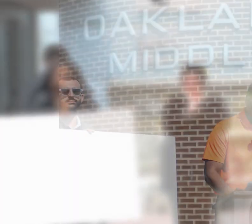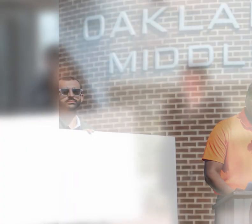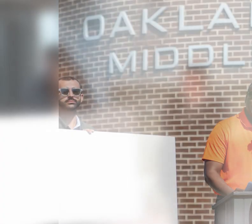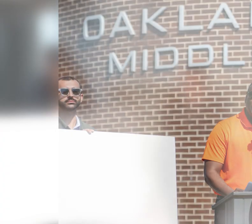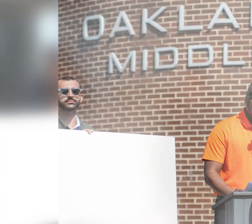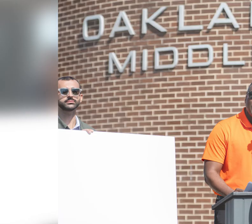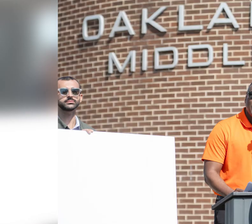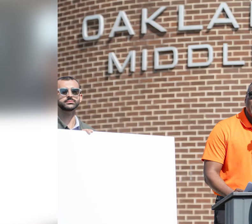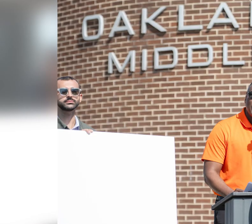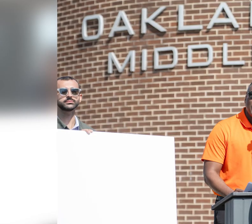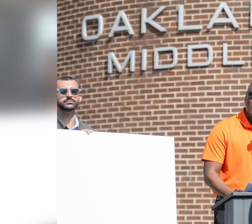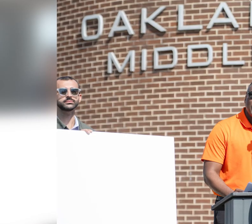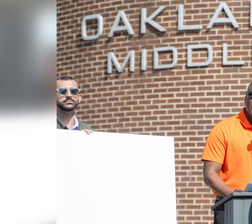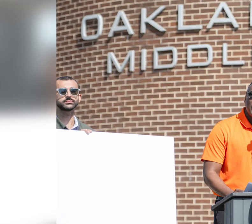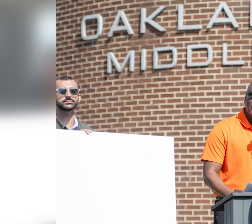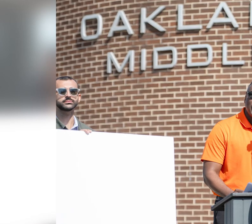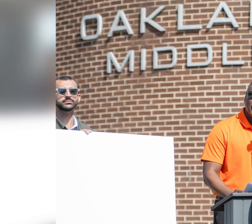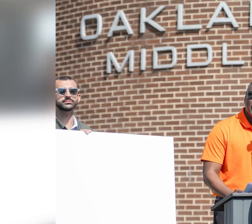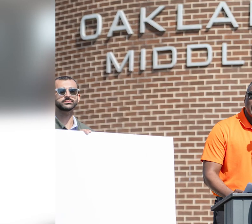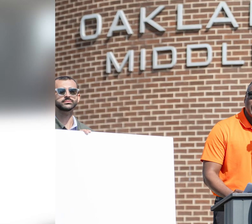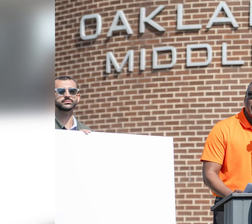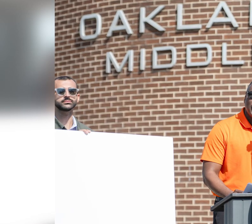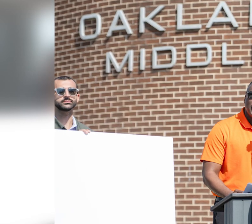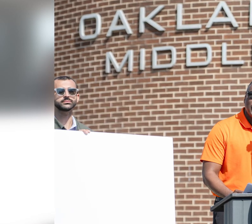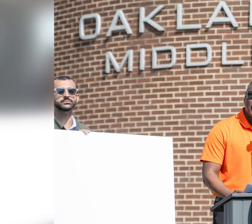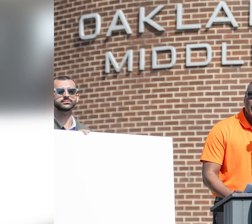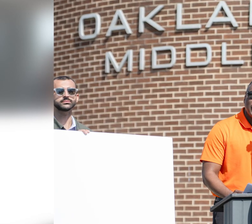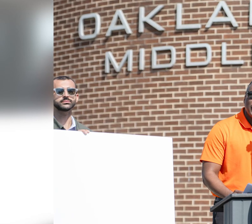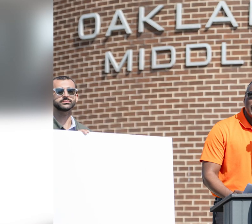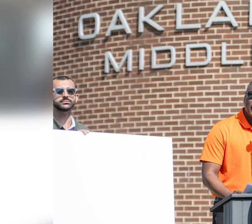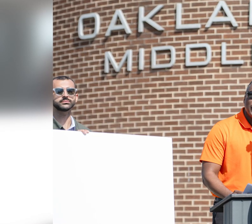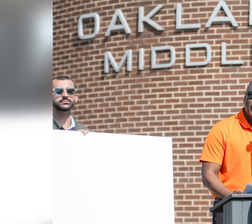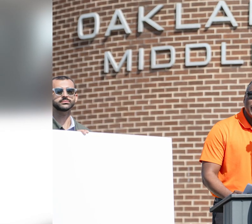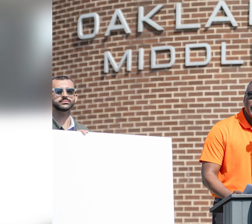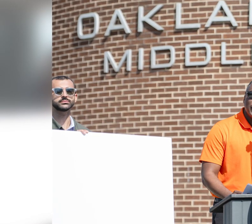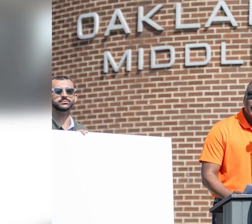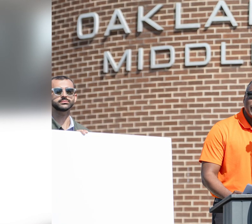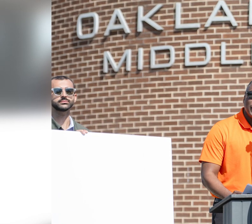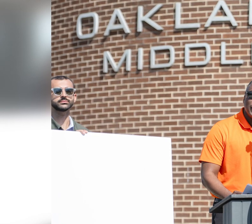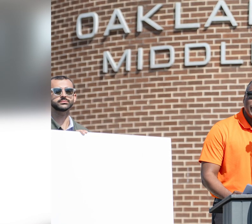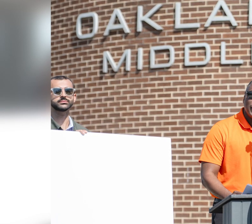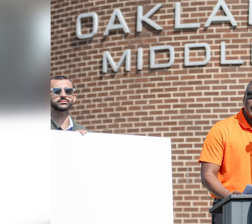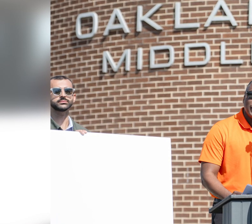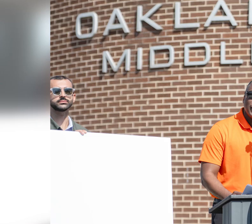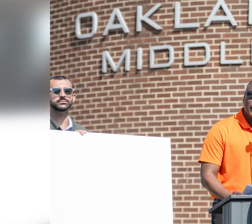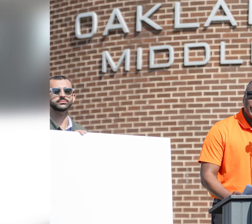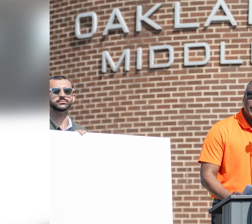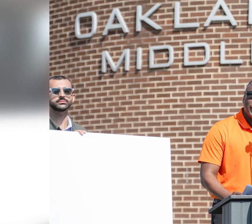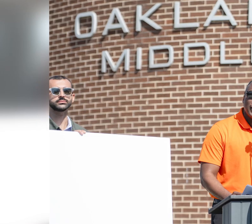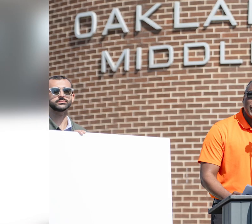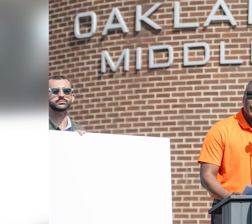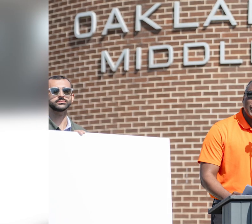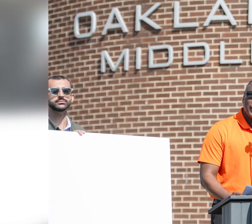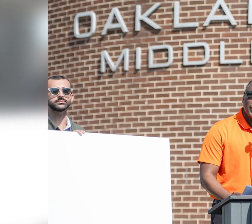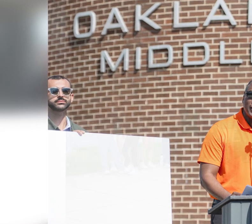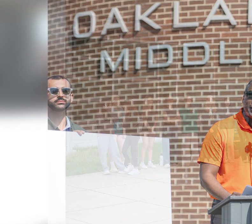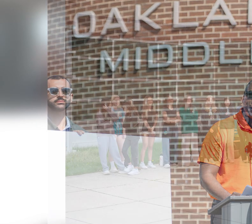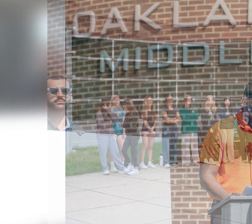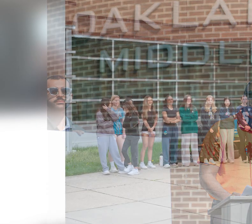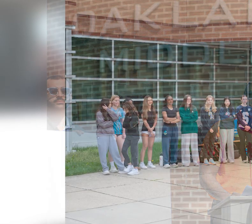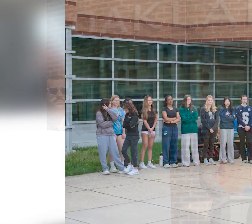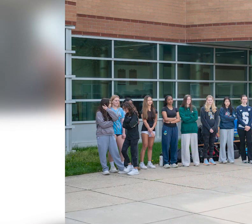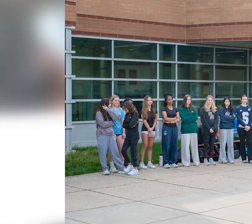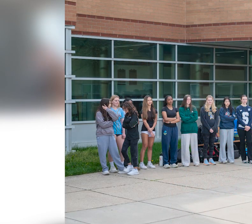stood together at Oakland Mills Middle School, and I talked about something I believe in deeply: the fact that our